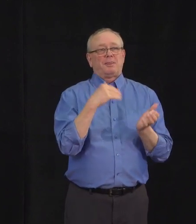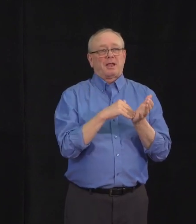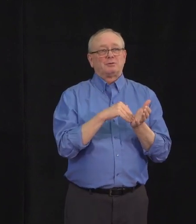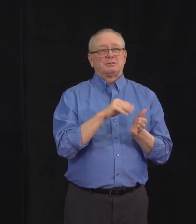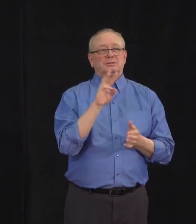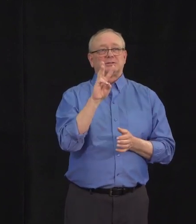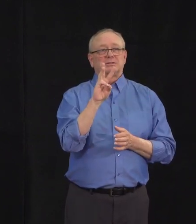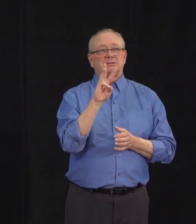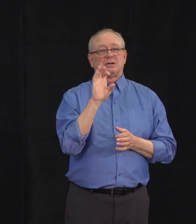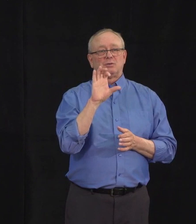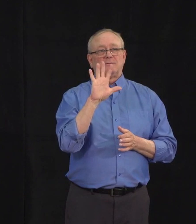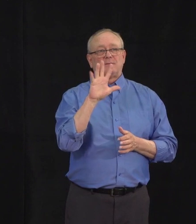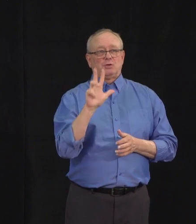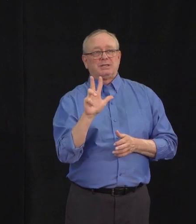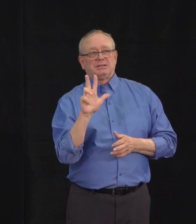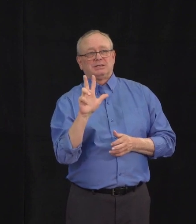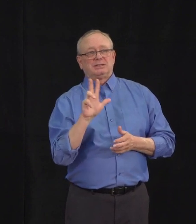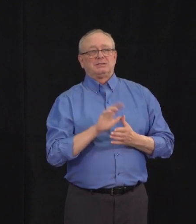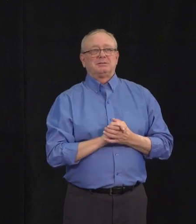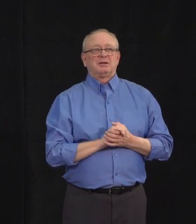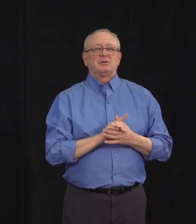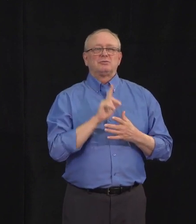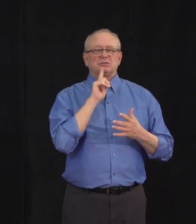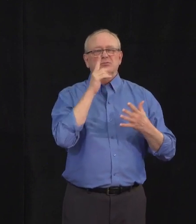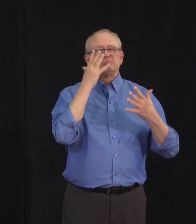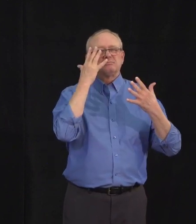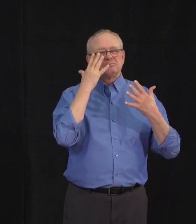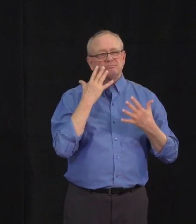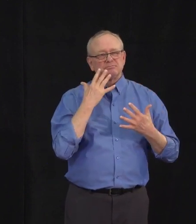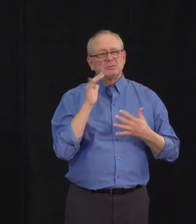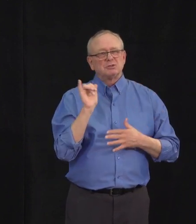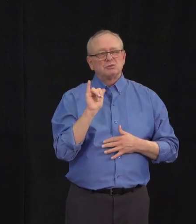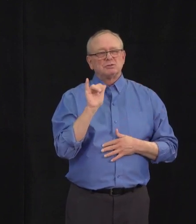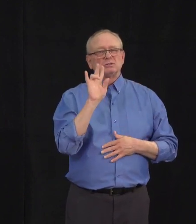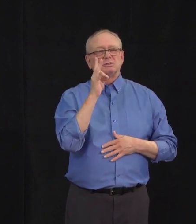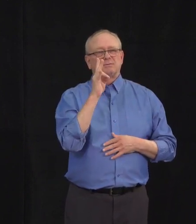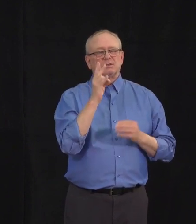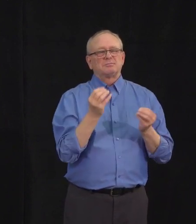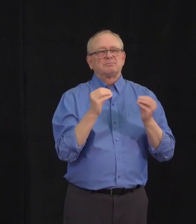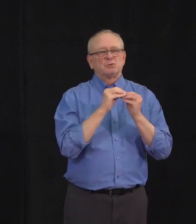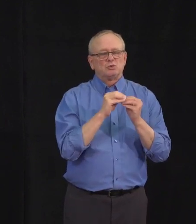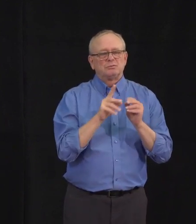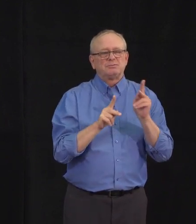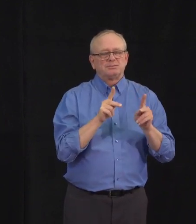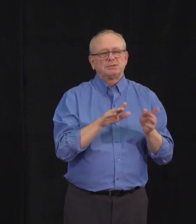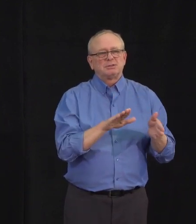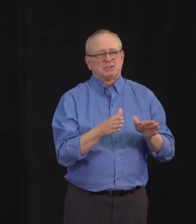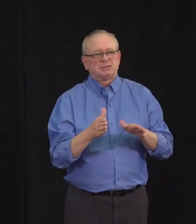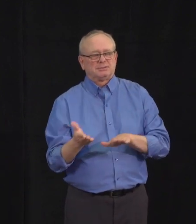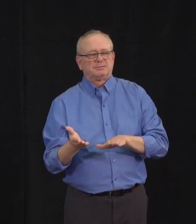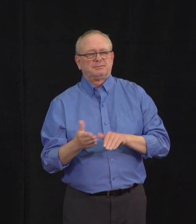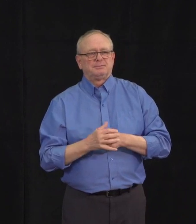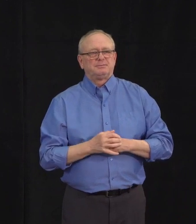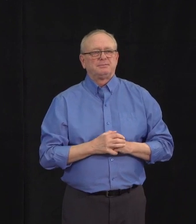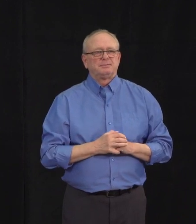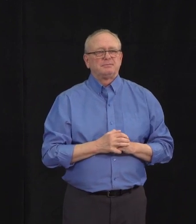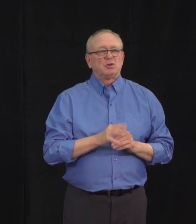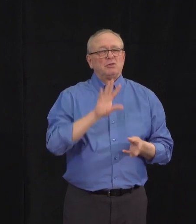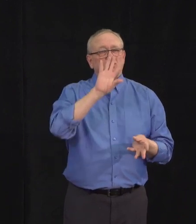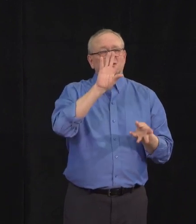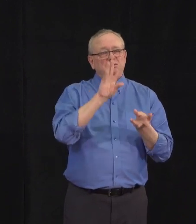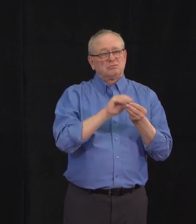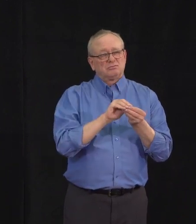1,953. Sadly, we have also confirmed 7 additional deaths. This means there have now been 87 deaths in